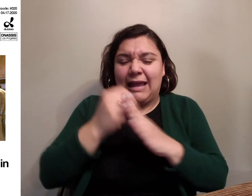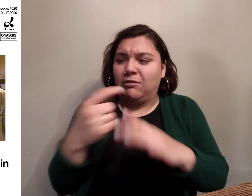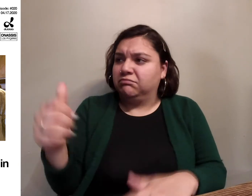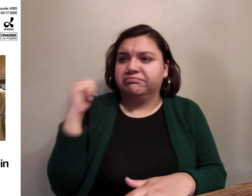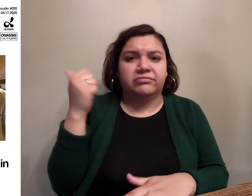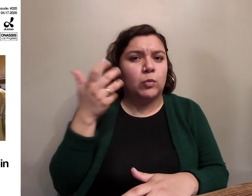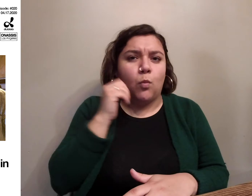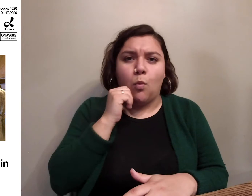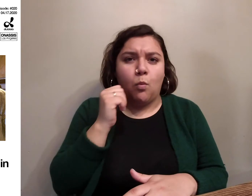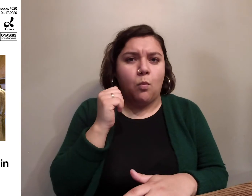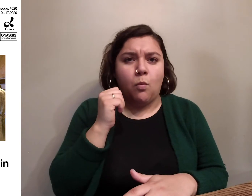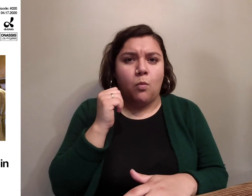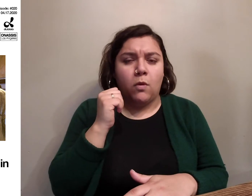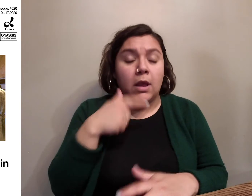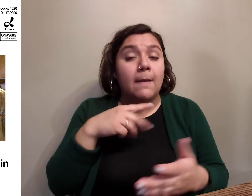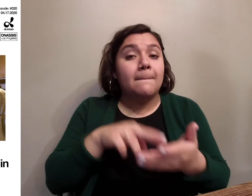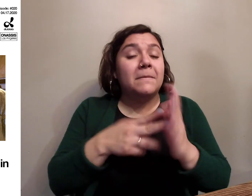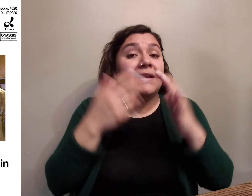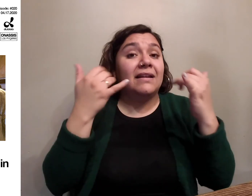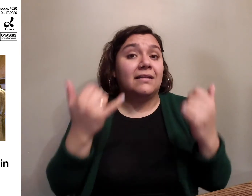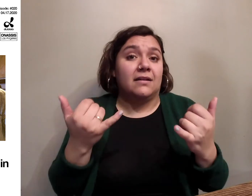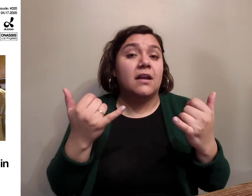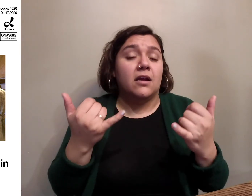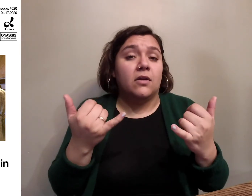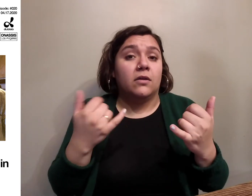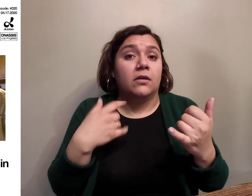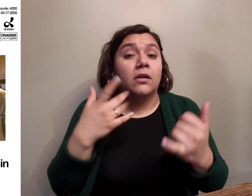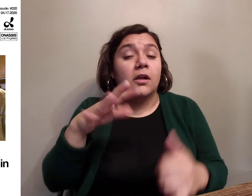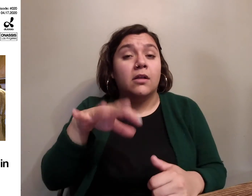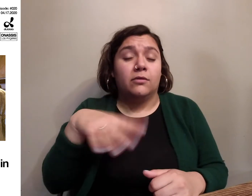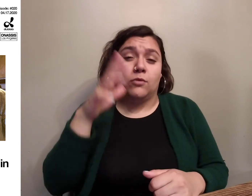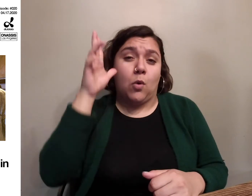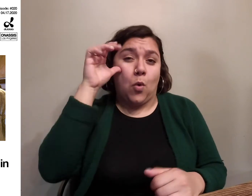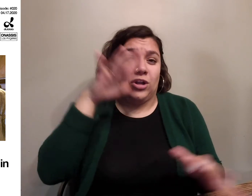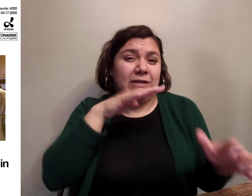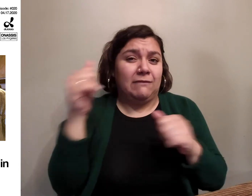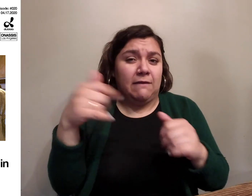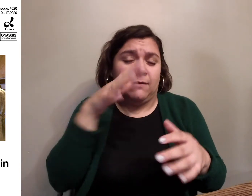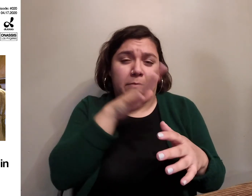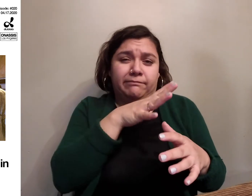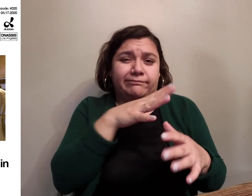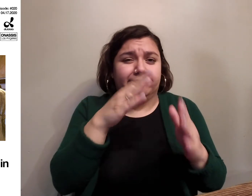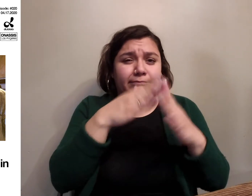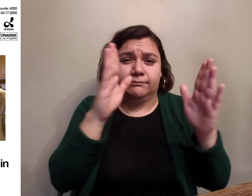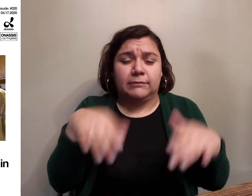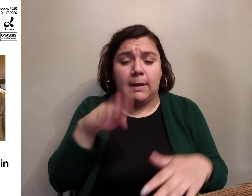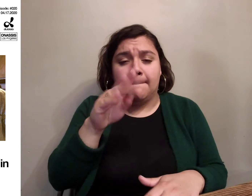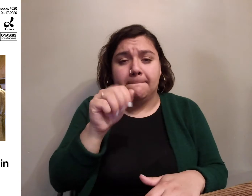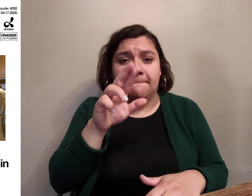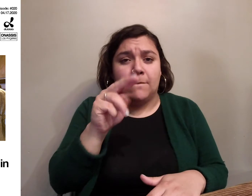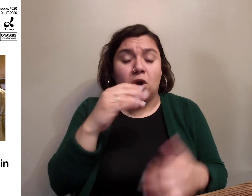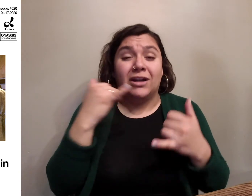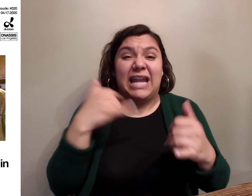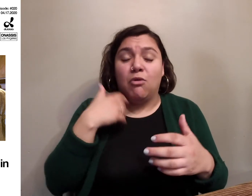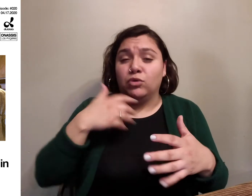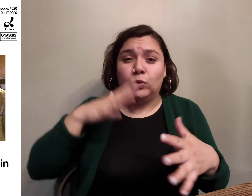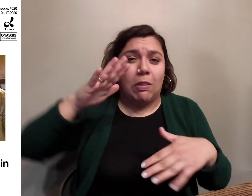And now the horses have left the barn. It's too late. Like, you can't do contact tracing now. Like, you can't, like, if I was sick,